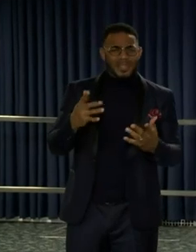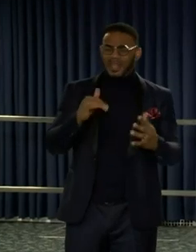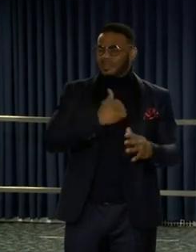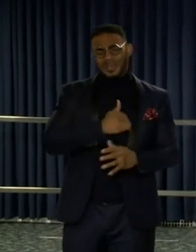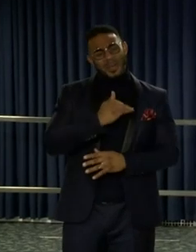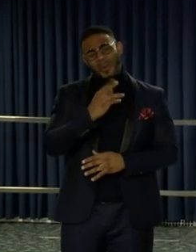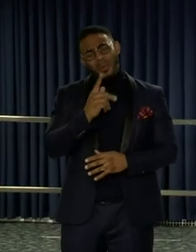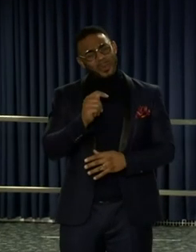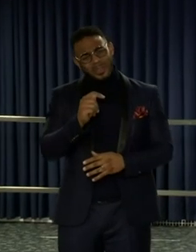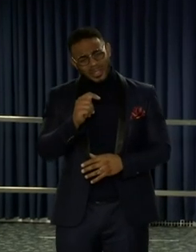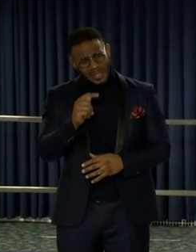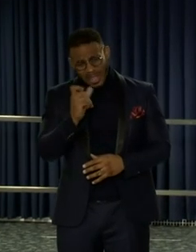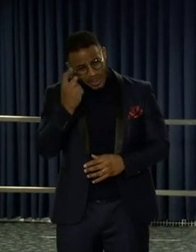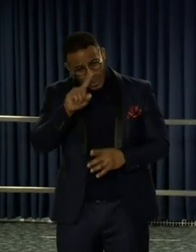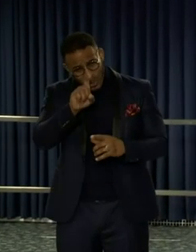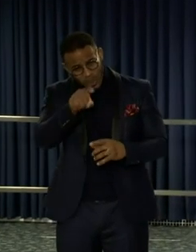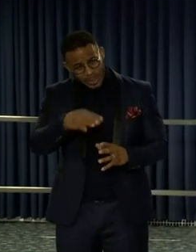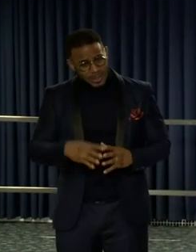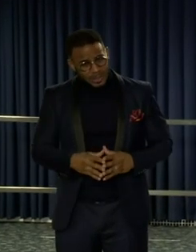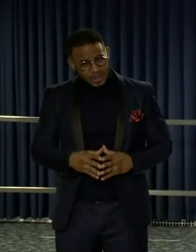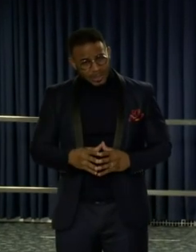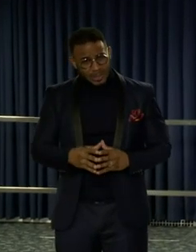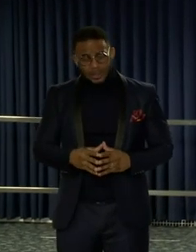I'm sorry, I didn't understand your question.